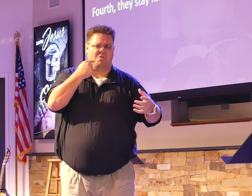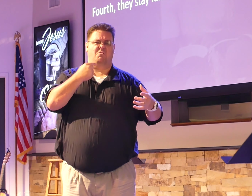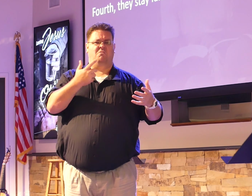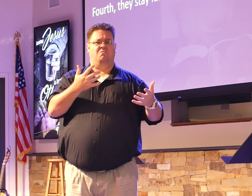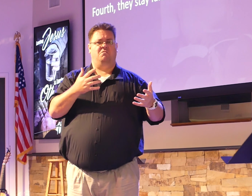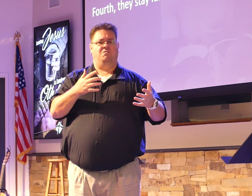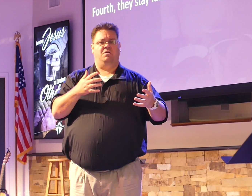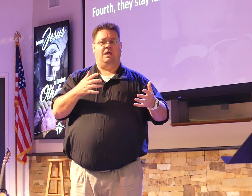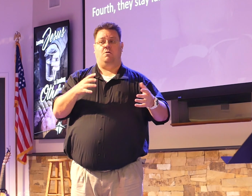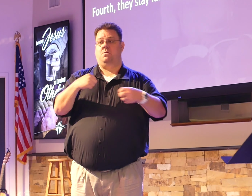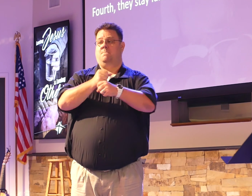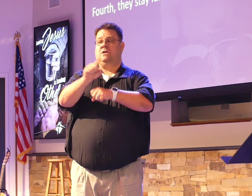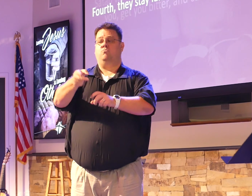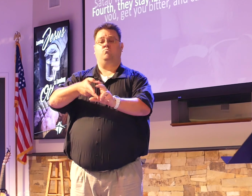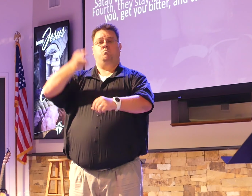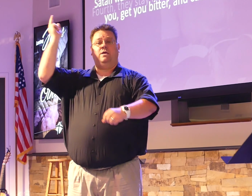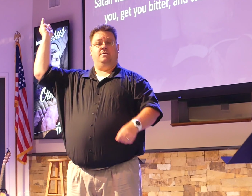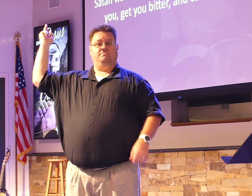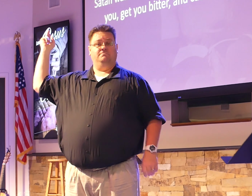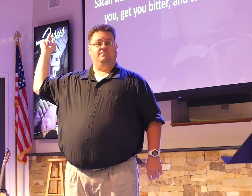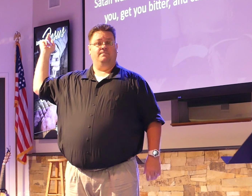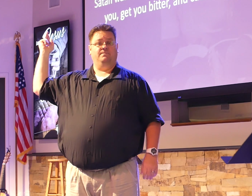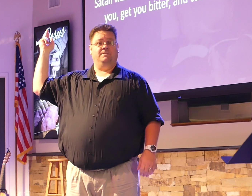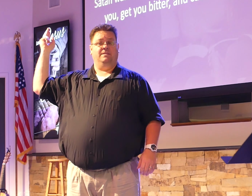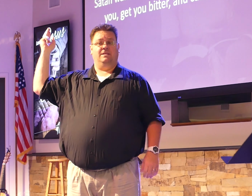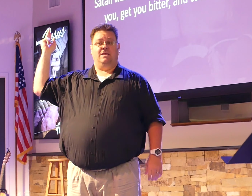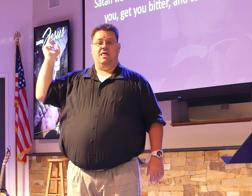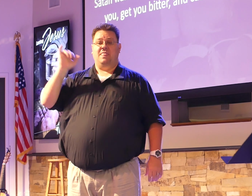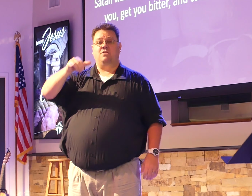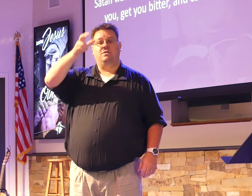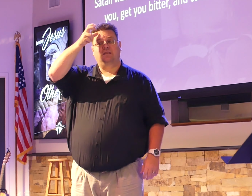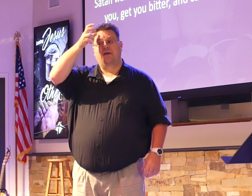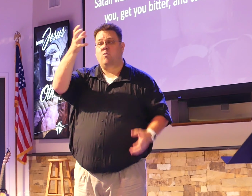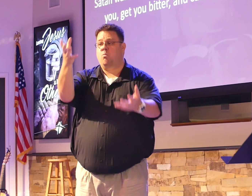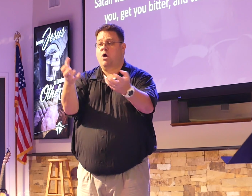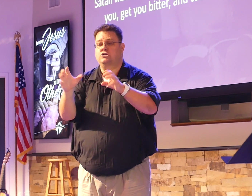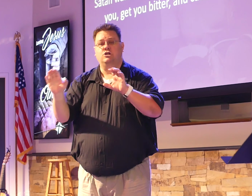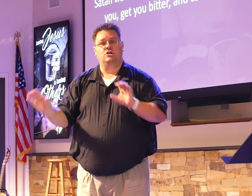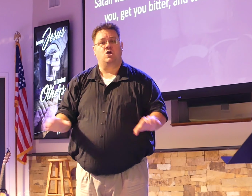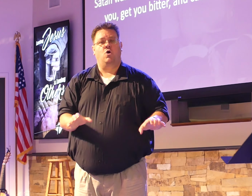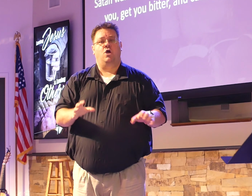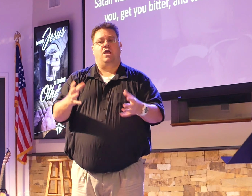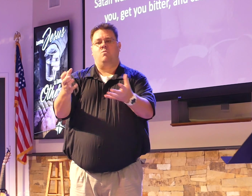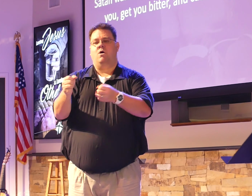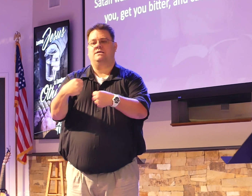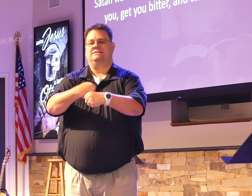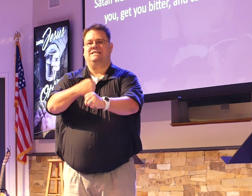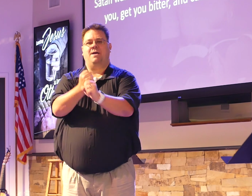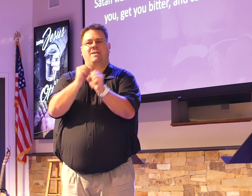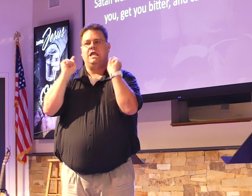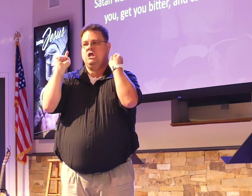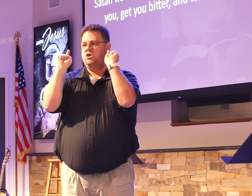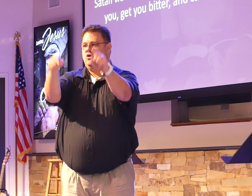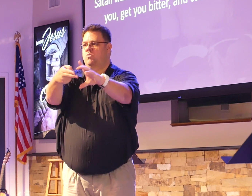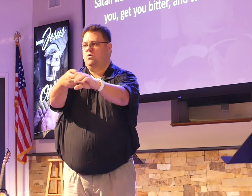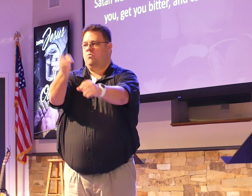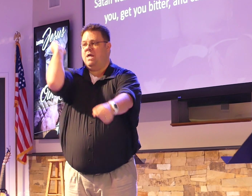to cause you to quit. That is what he wants to do. He wants to cause you to quit. Godly